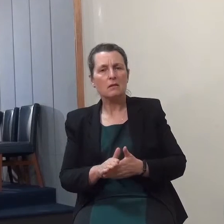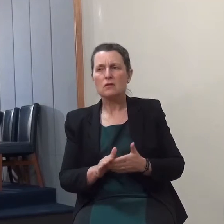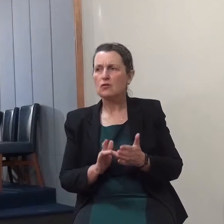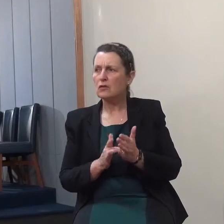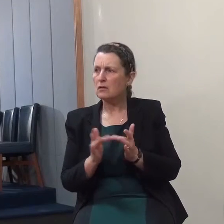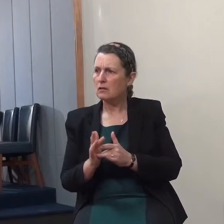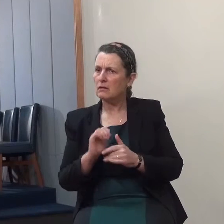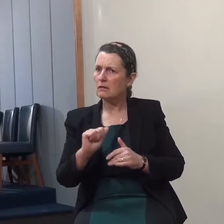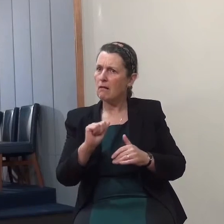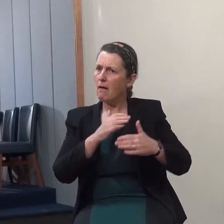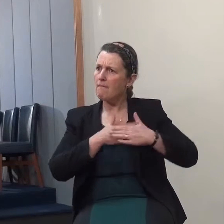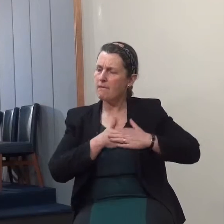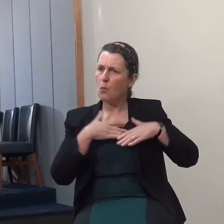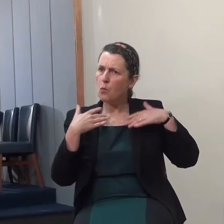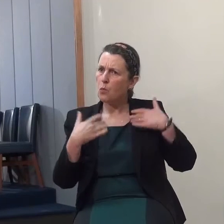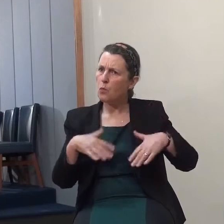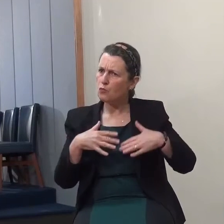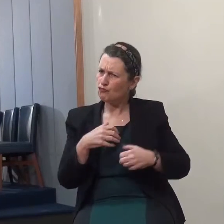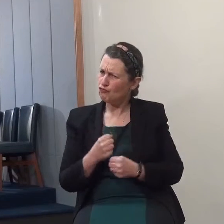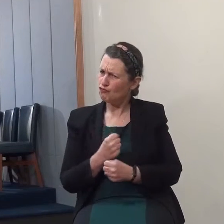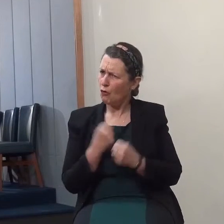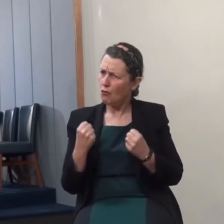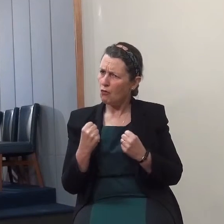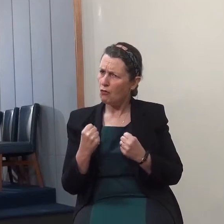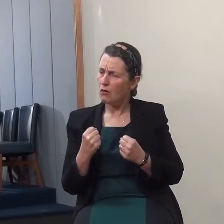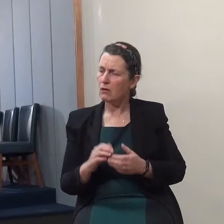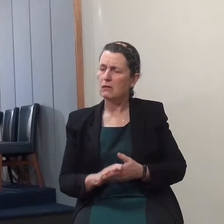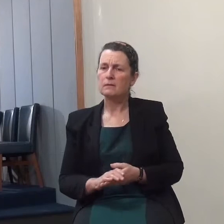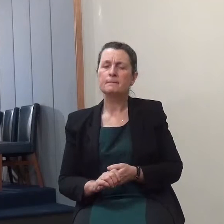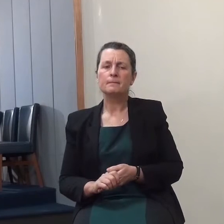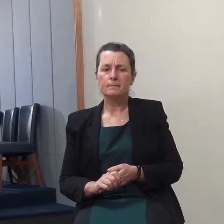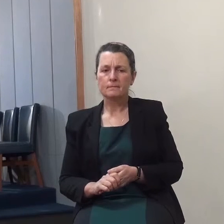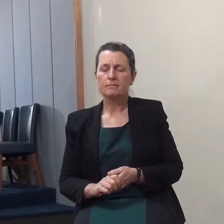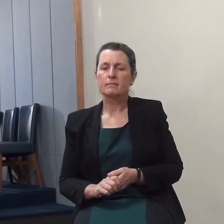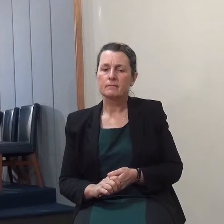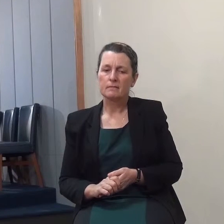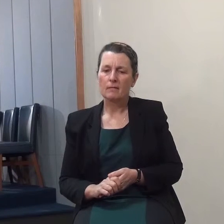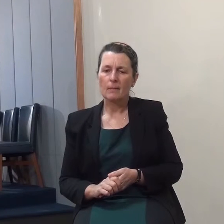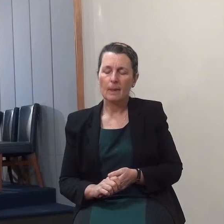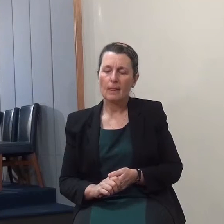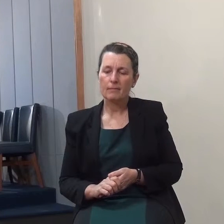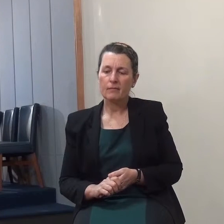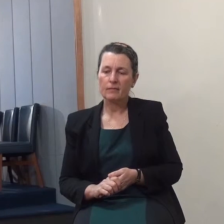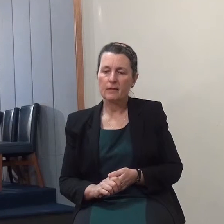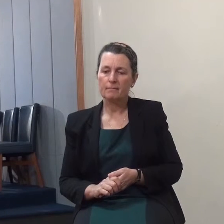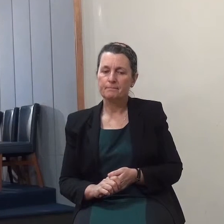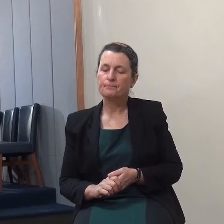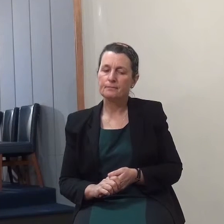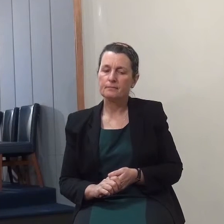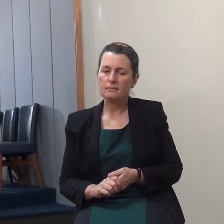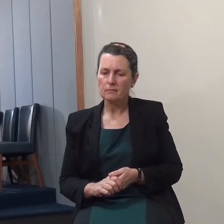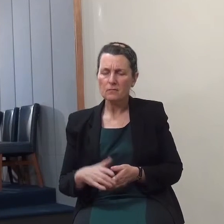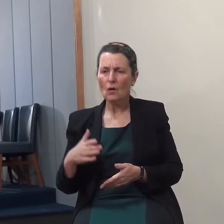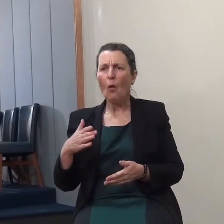I was going to proceed from that point, but I felt it would be better to follow a kind of chronological order